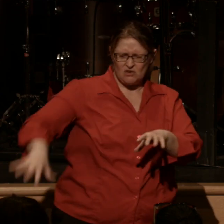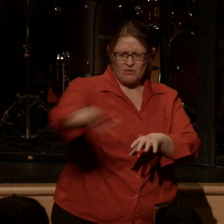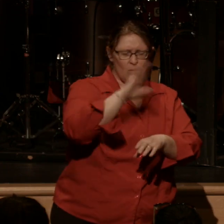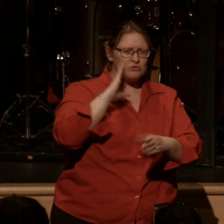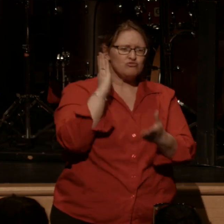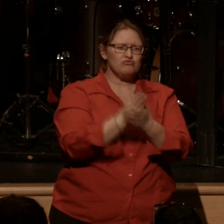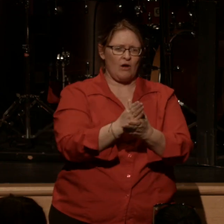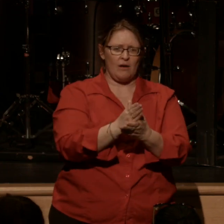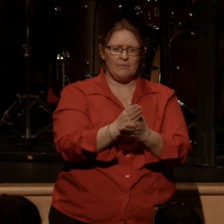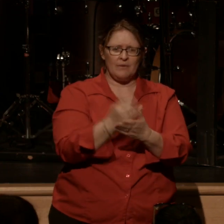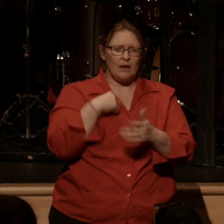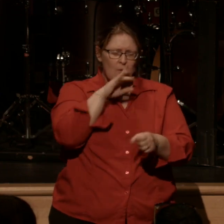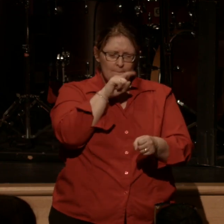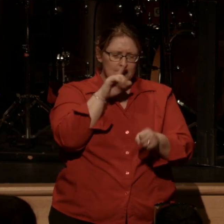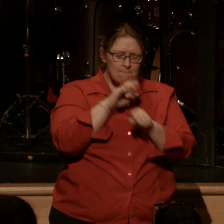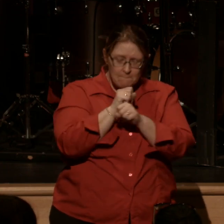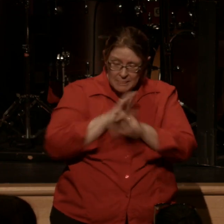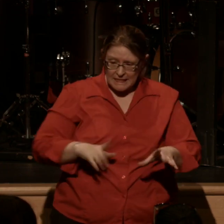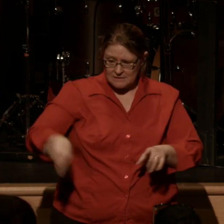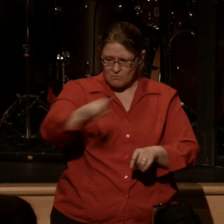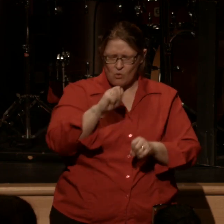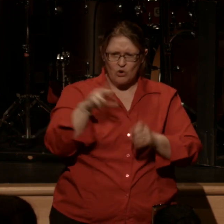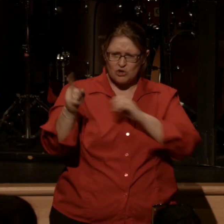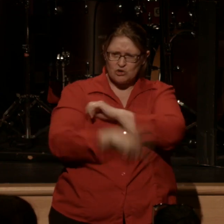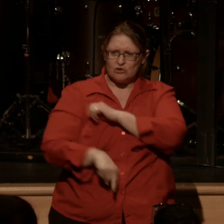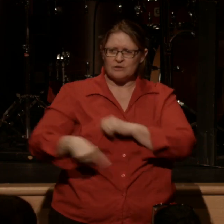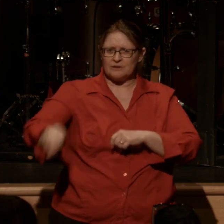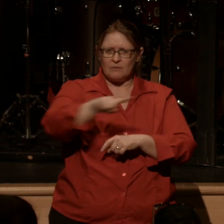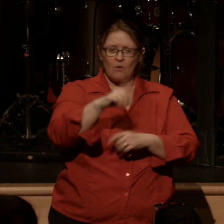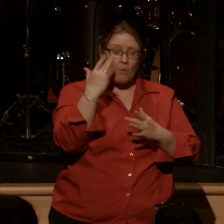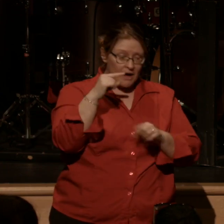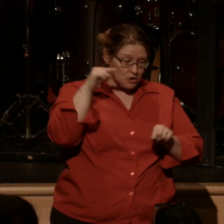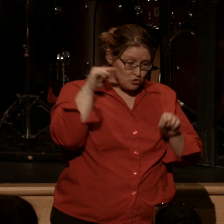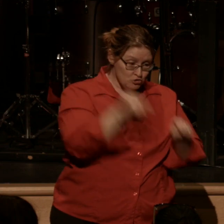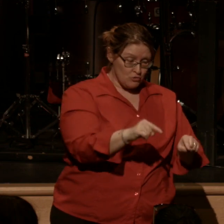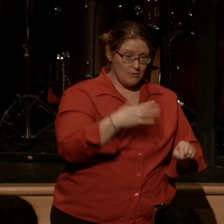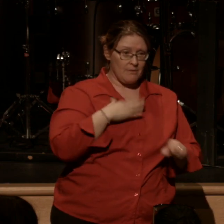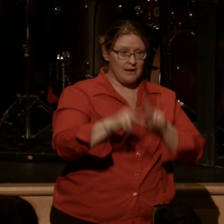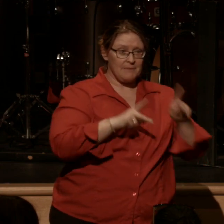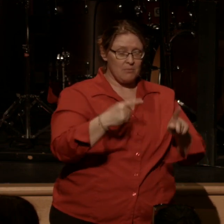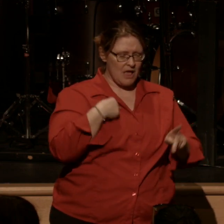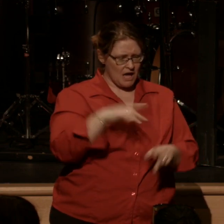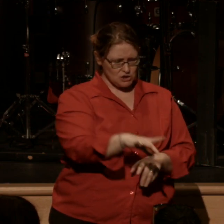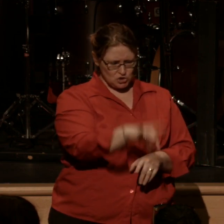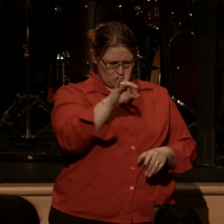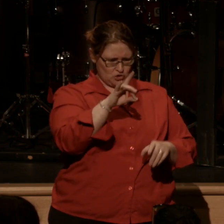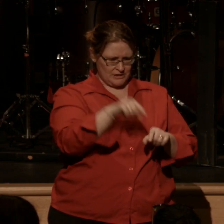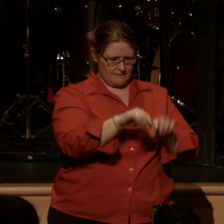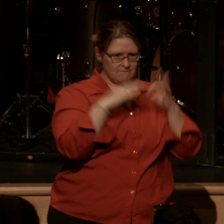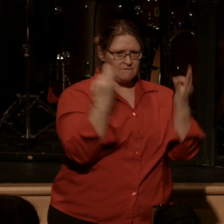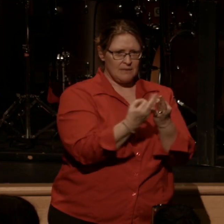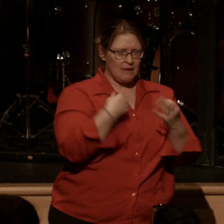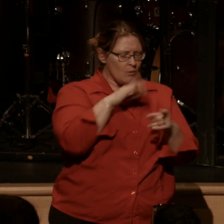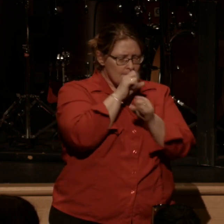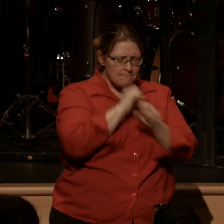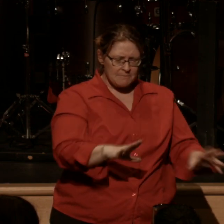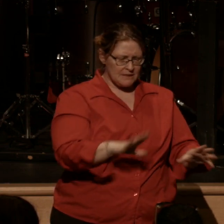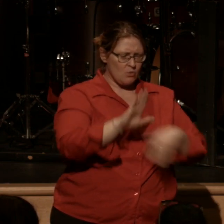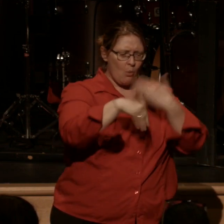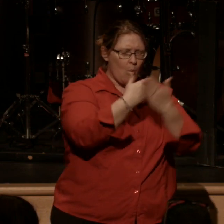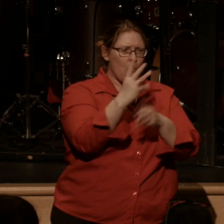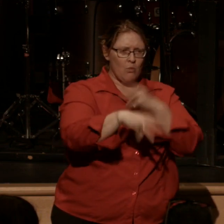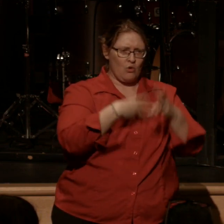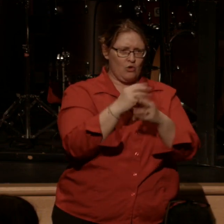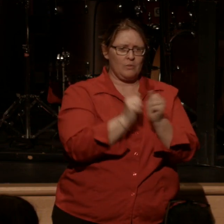that. I will bless them or I will curse them, because you are my people. You are my chosen family that I will bless the whole